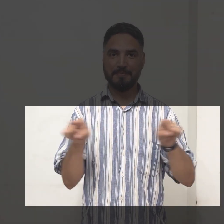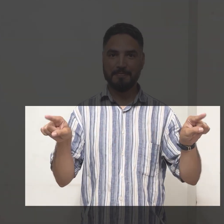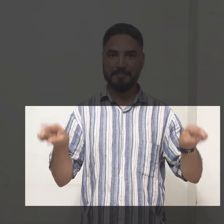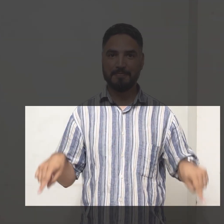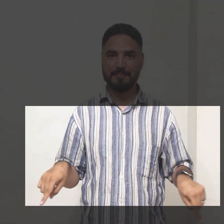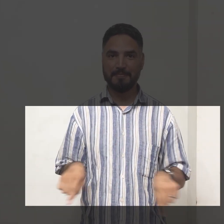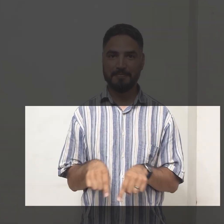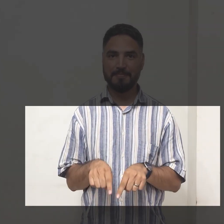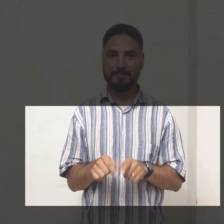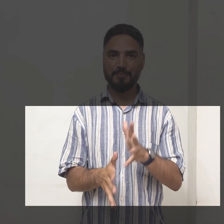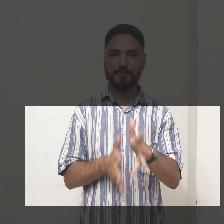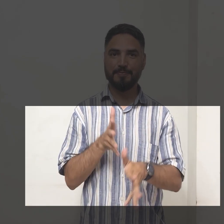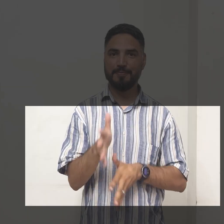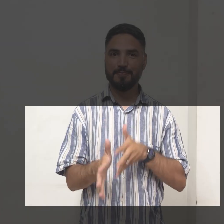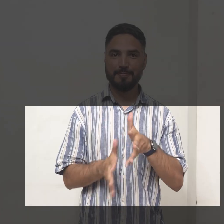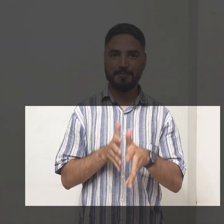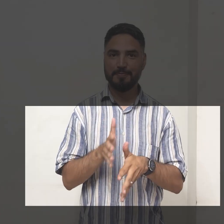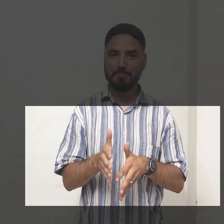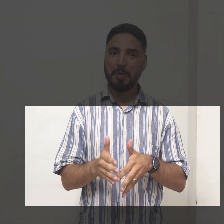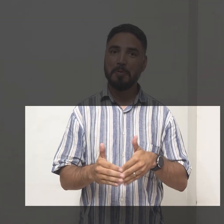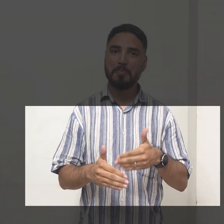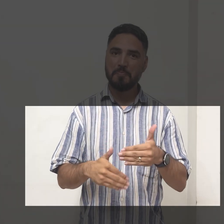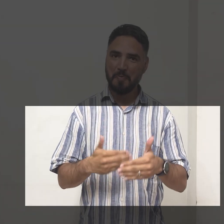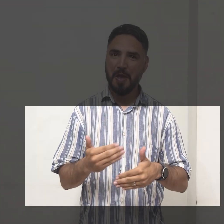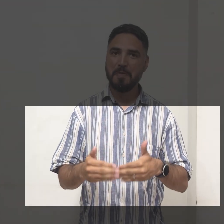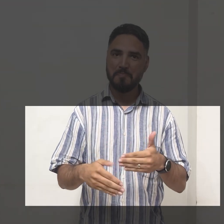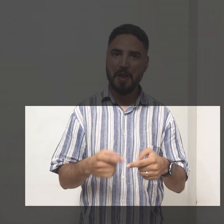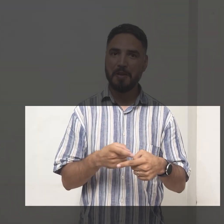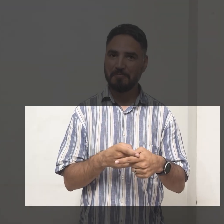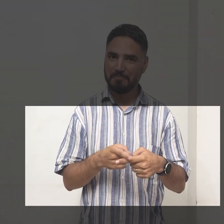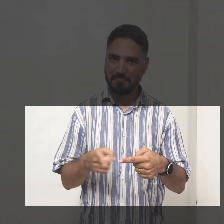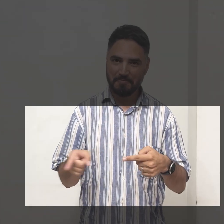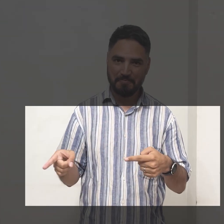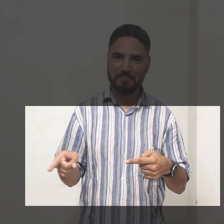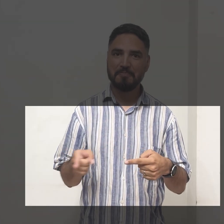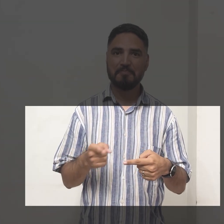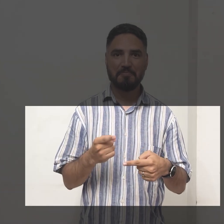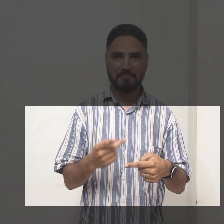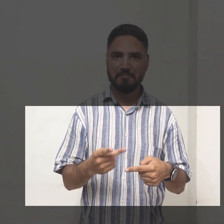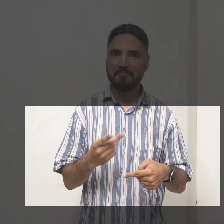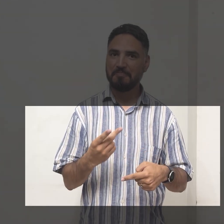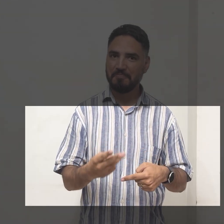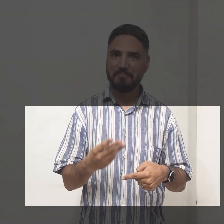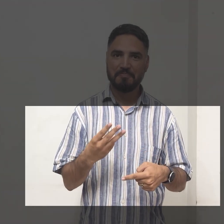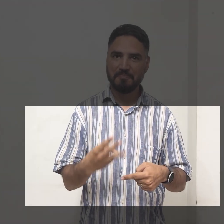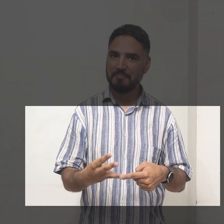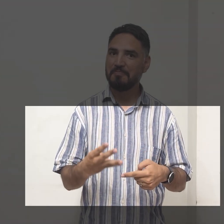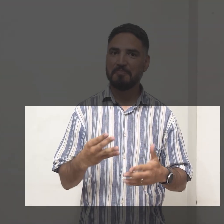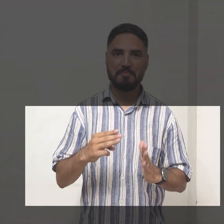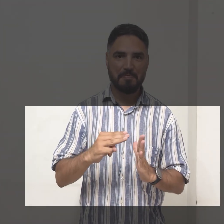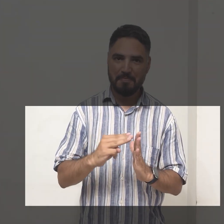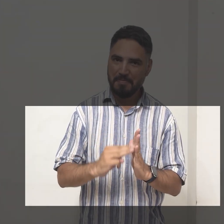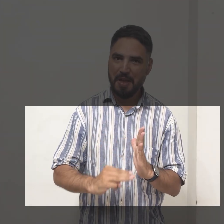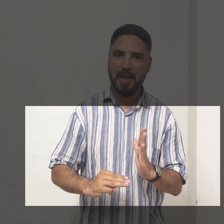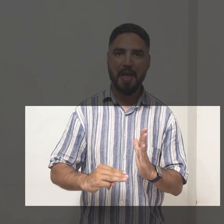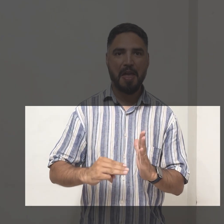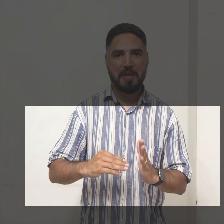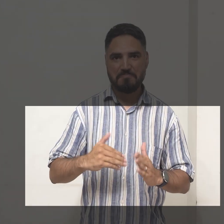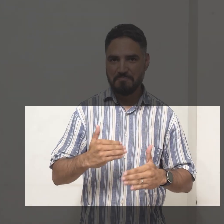notice this small frame. You focus specifically on the hands. But as weeks and